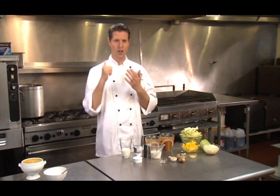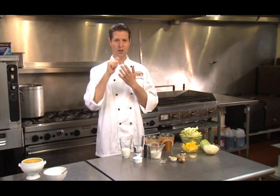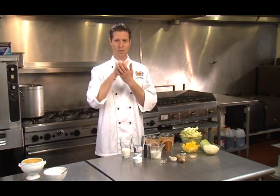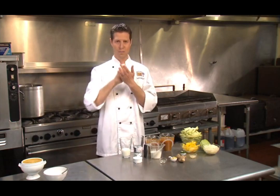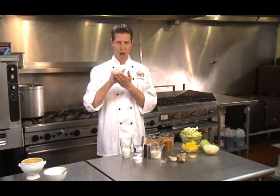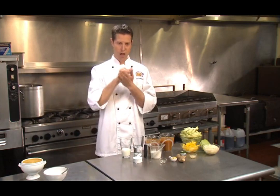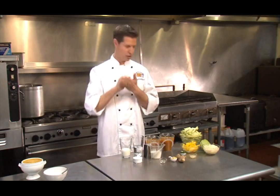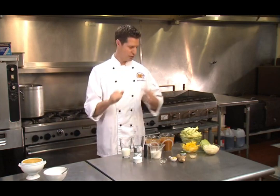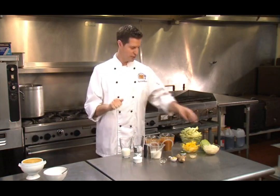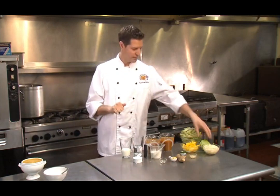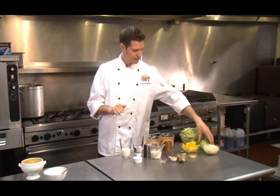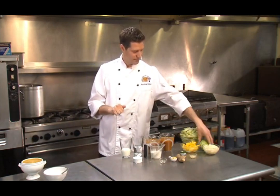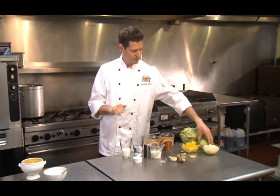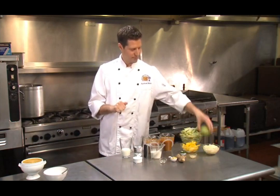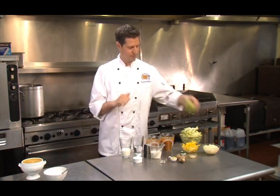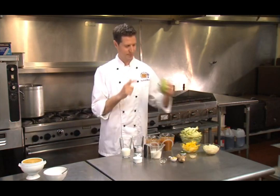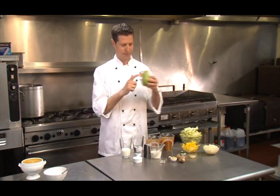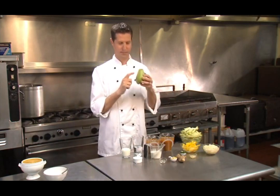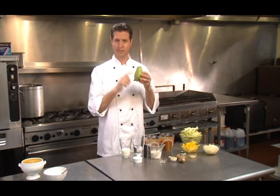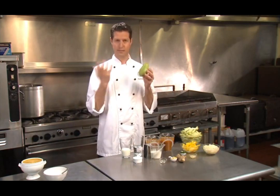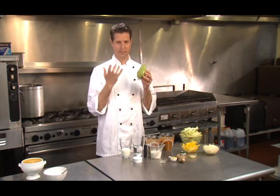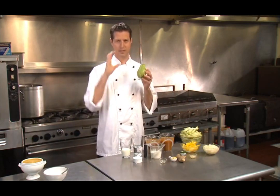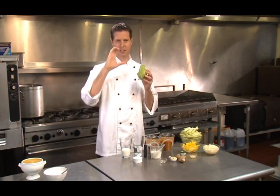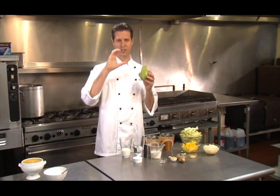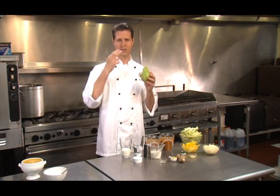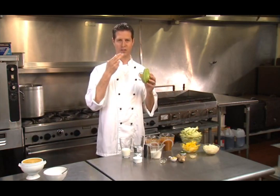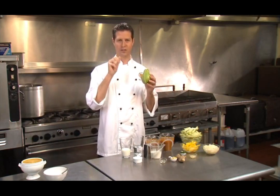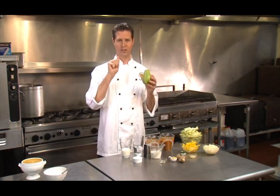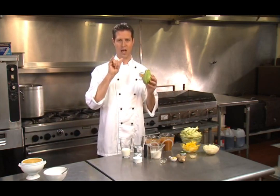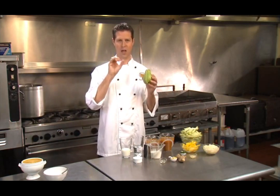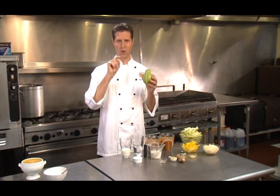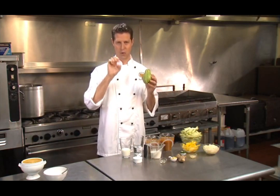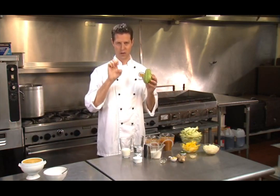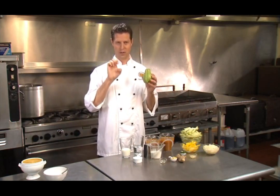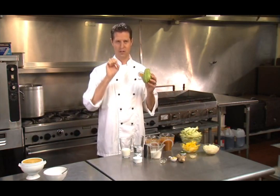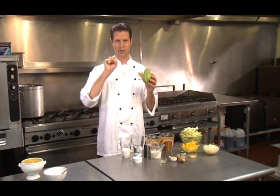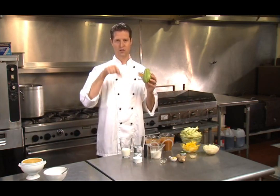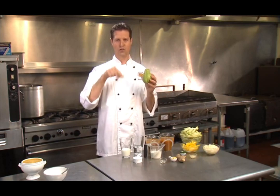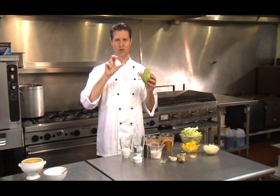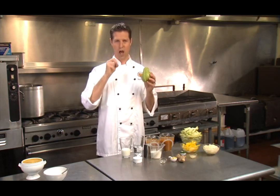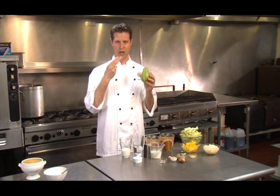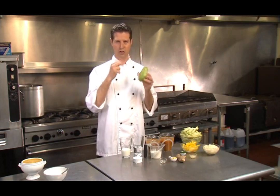Thoroughly wash the chayote squash and chop it so it looks like this.